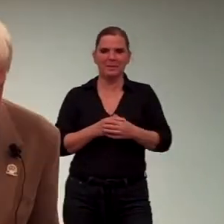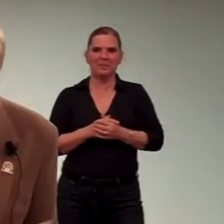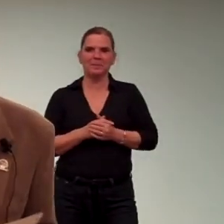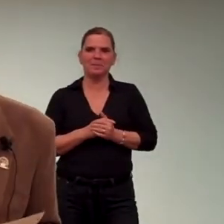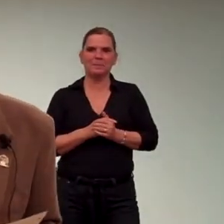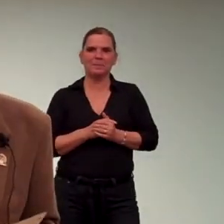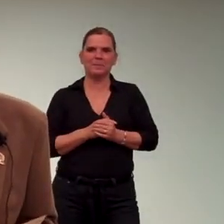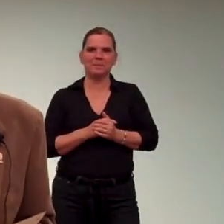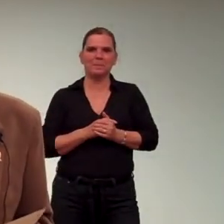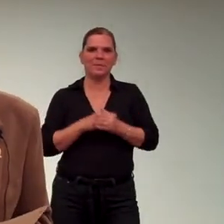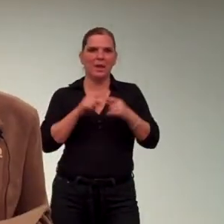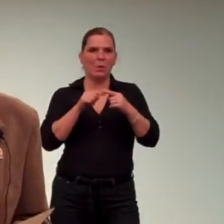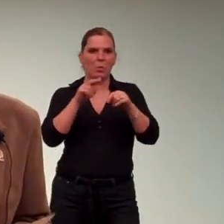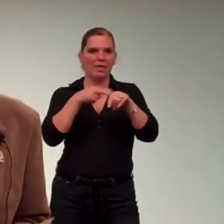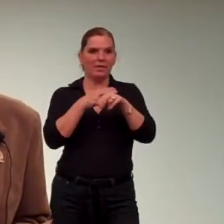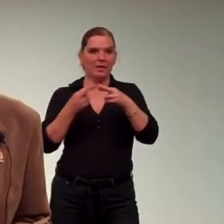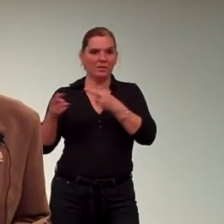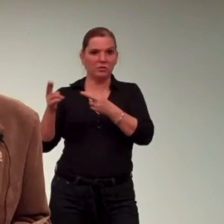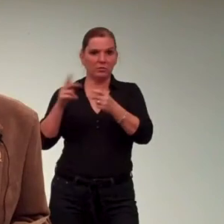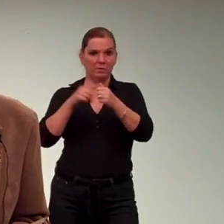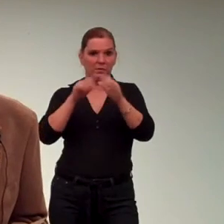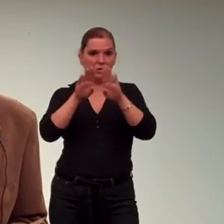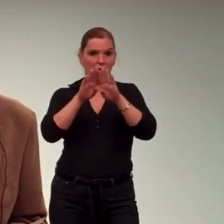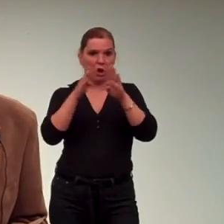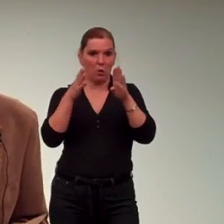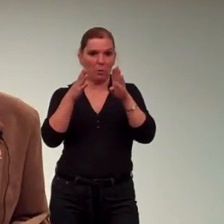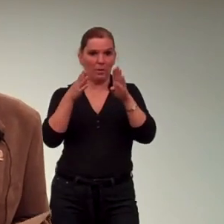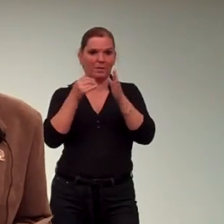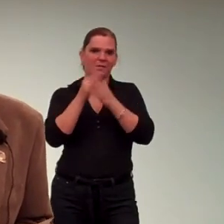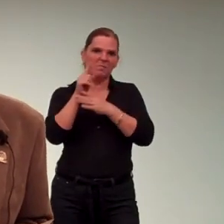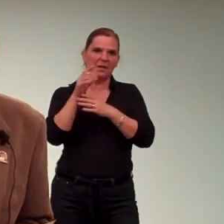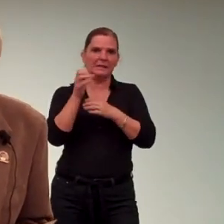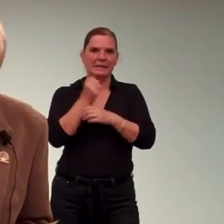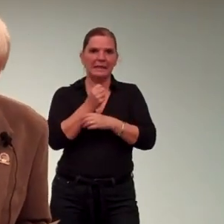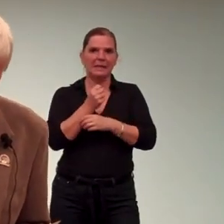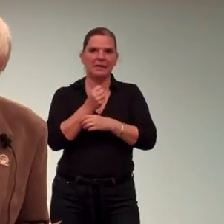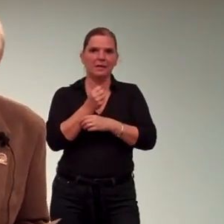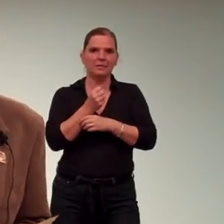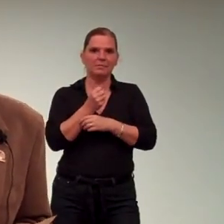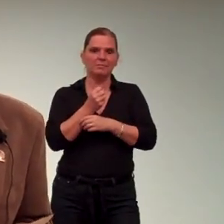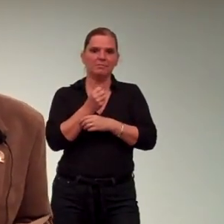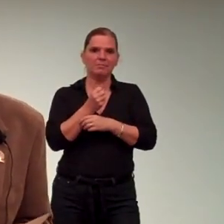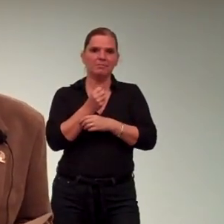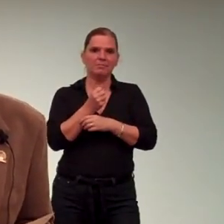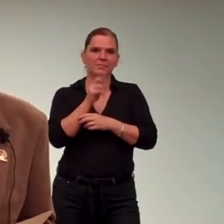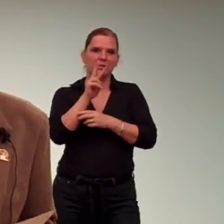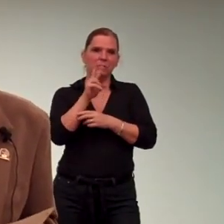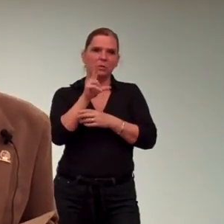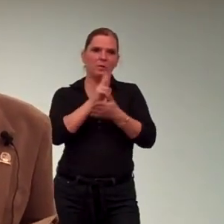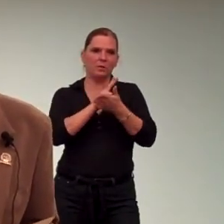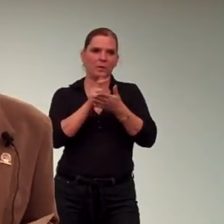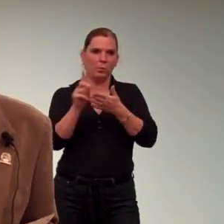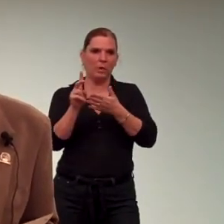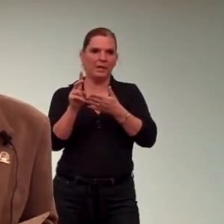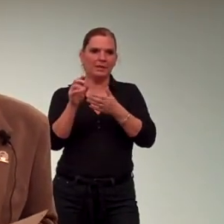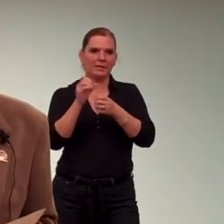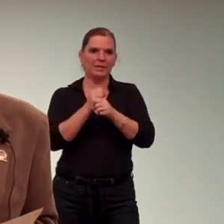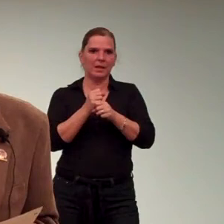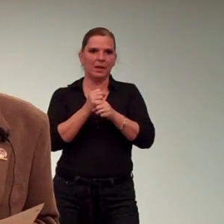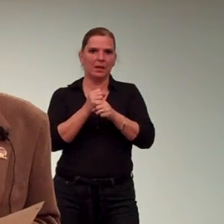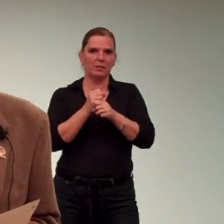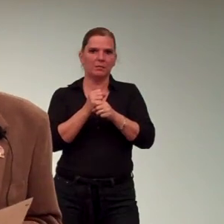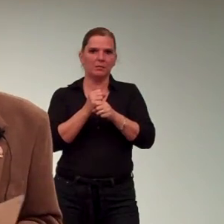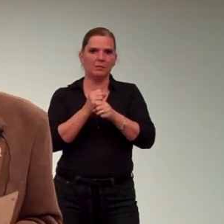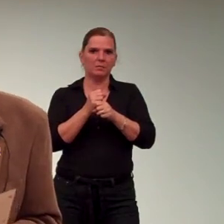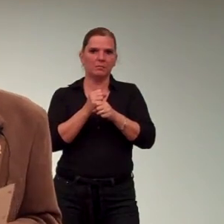to when the National Road first opened, it might take 2 to 3 weeks to get a load